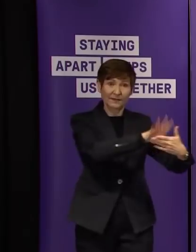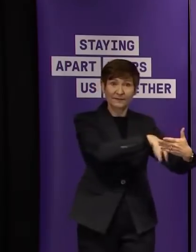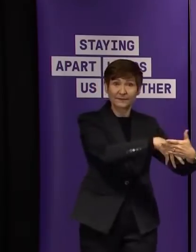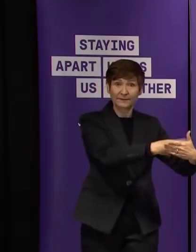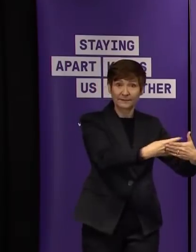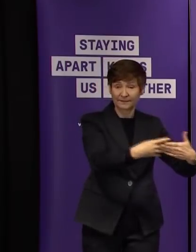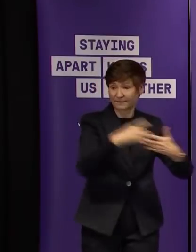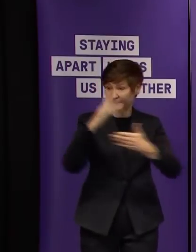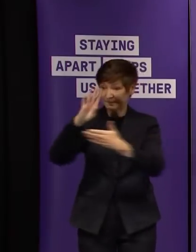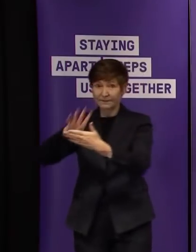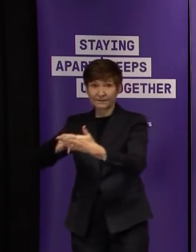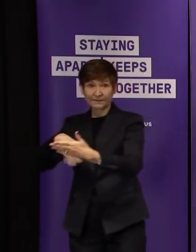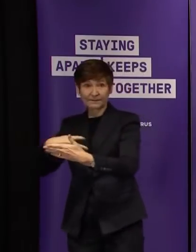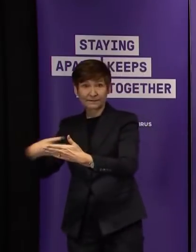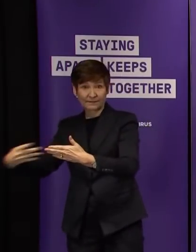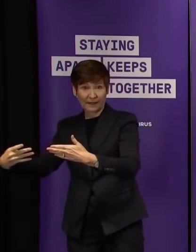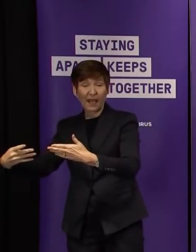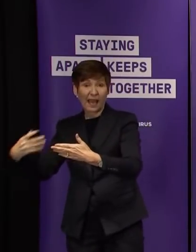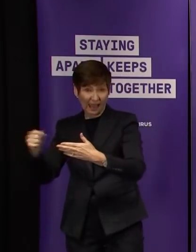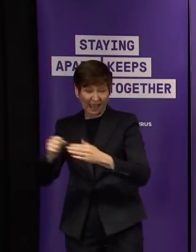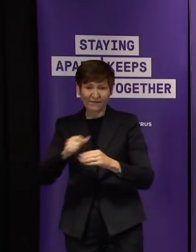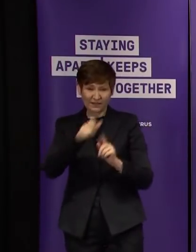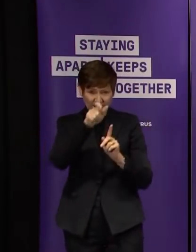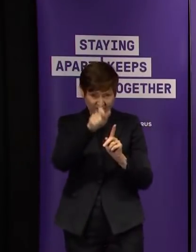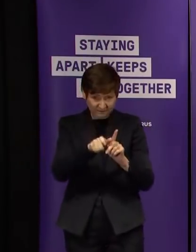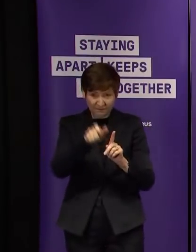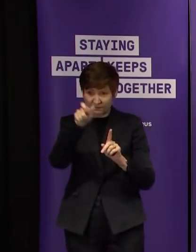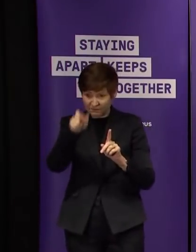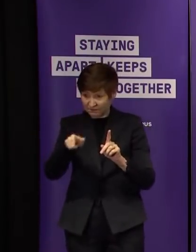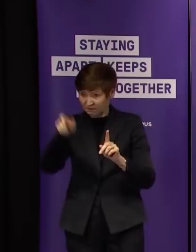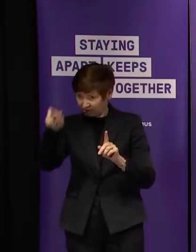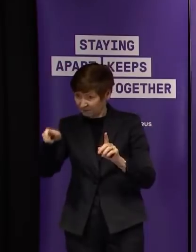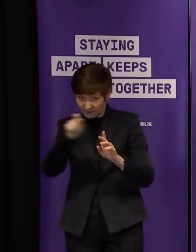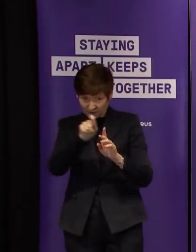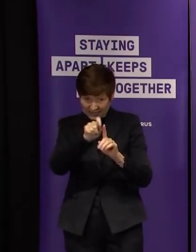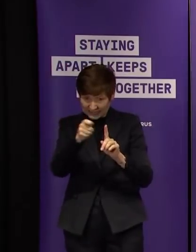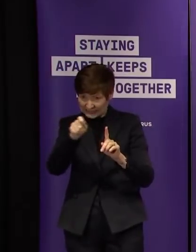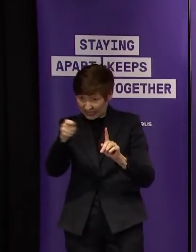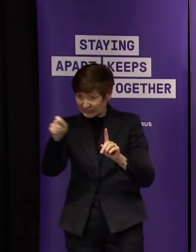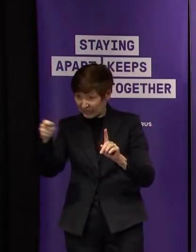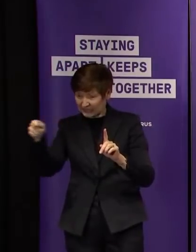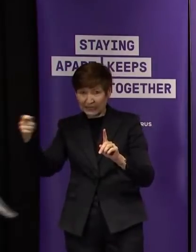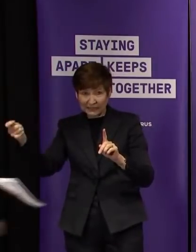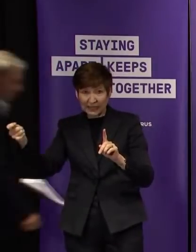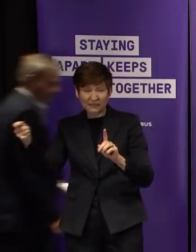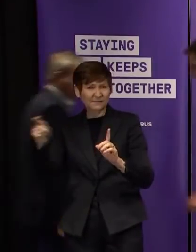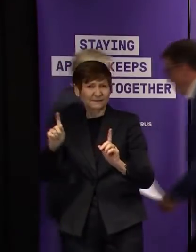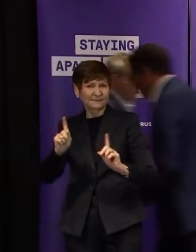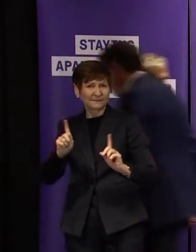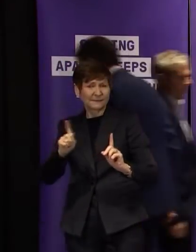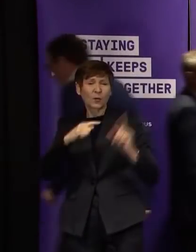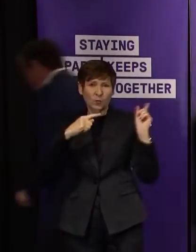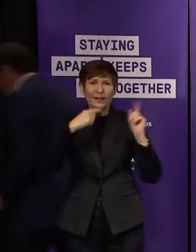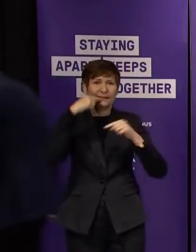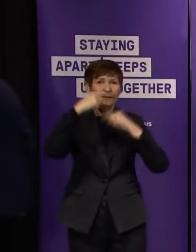the different thresholds and the different gateways, if you like, that we have to go through.